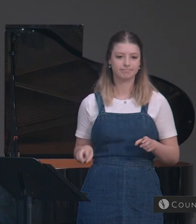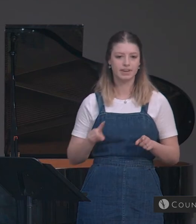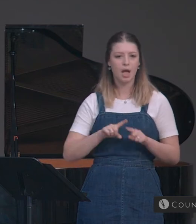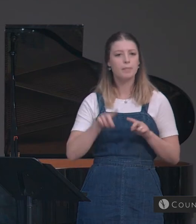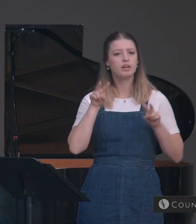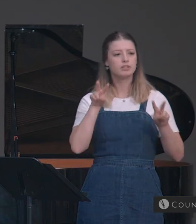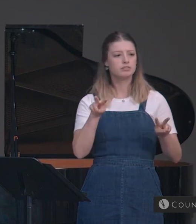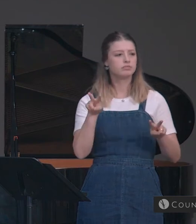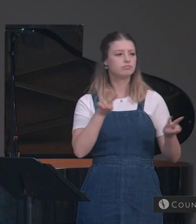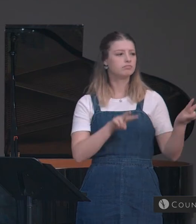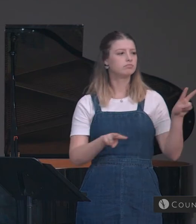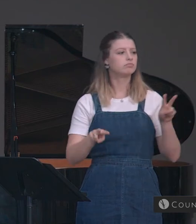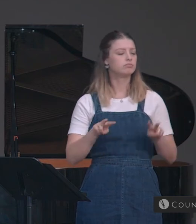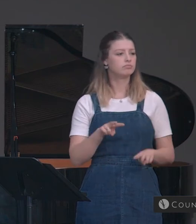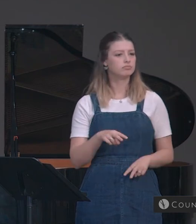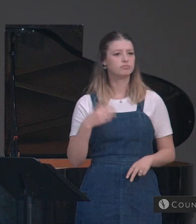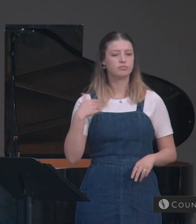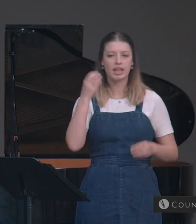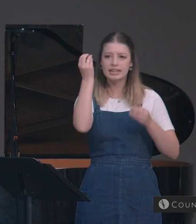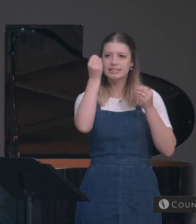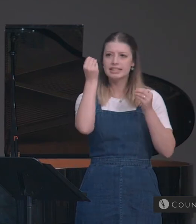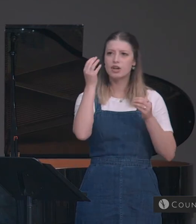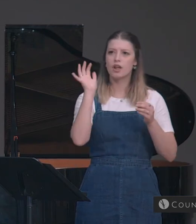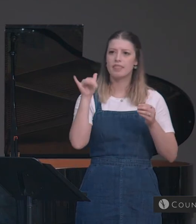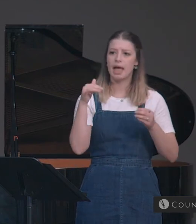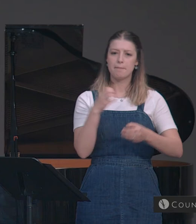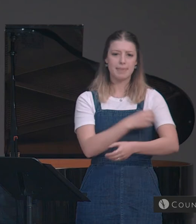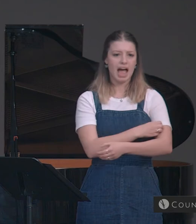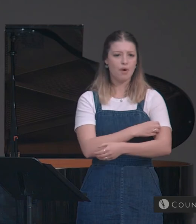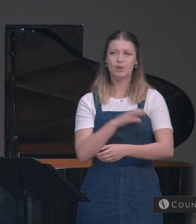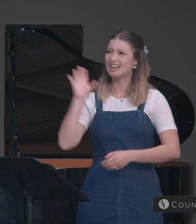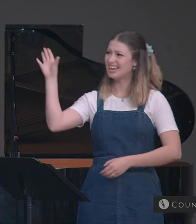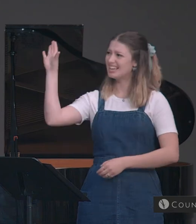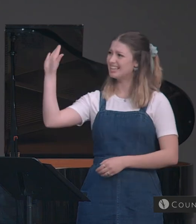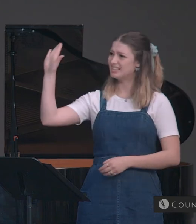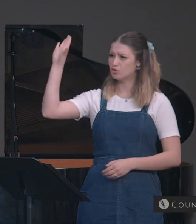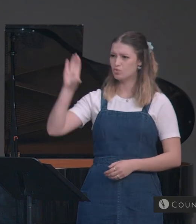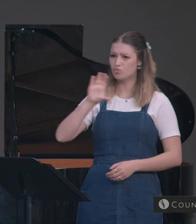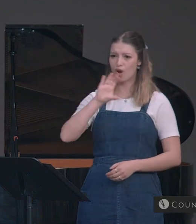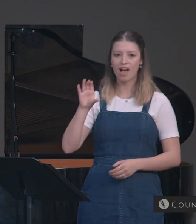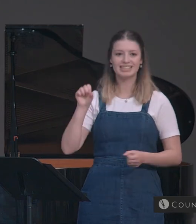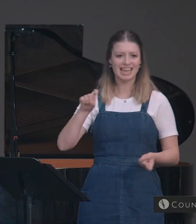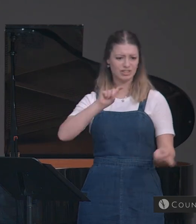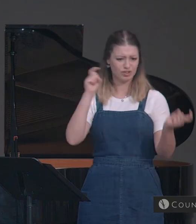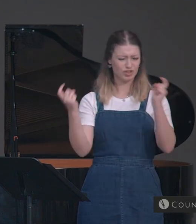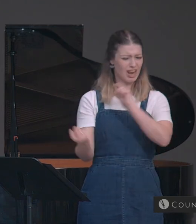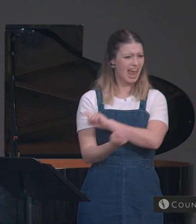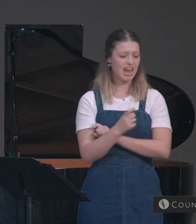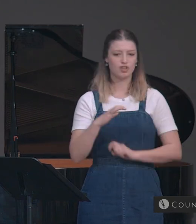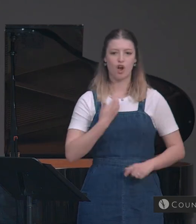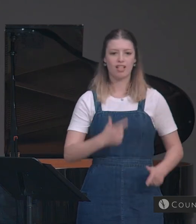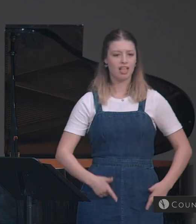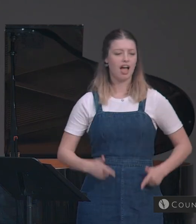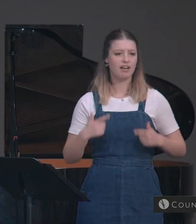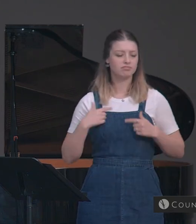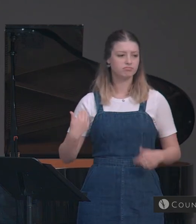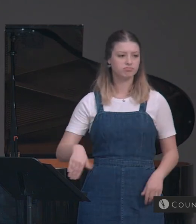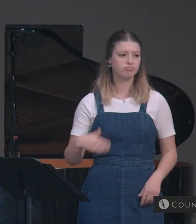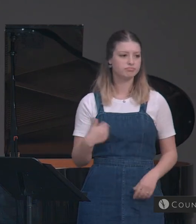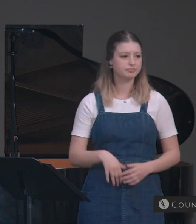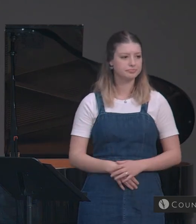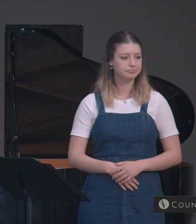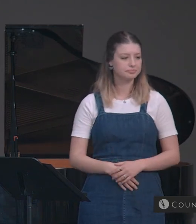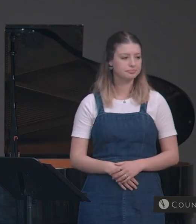the power the cross has to change lives. Let's take a moment and allow God to examine our